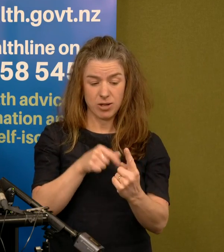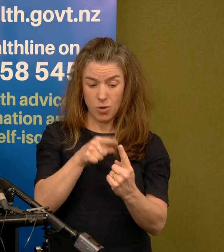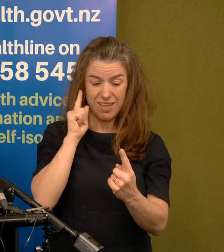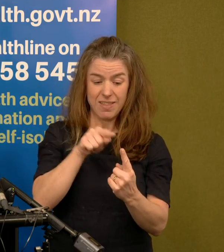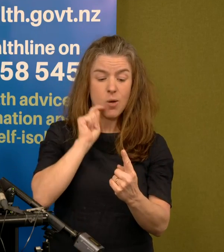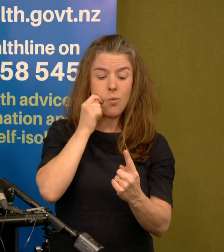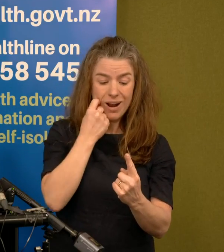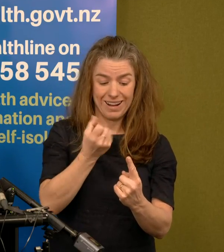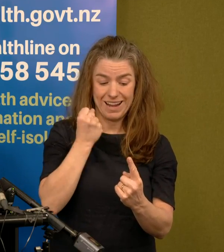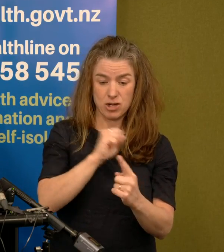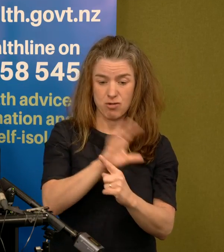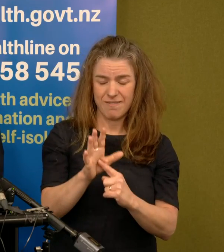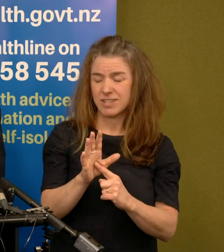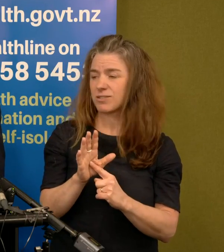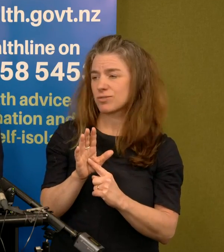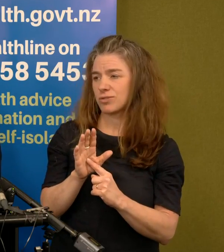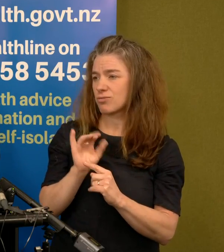coronavirus? No, that's not correct.